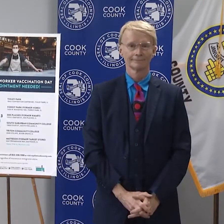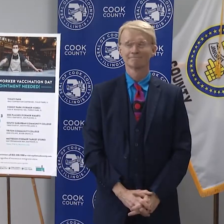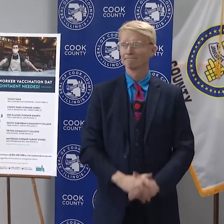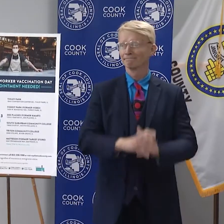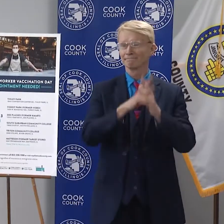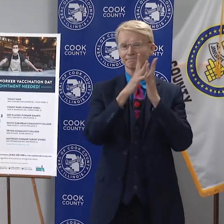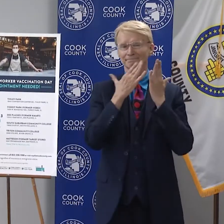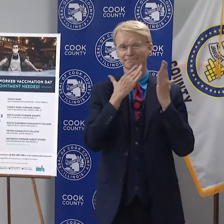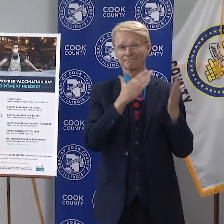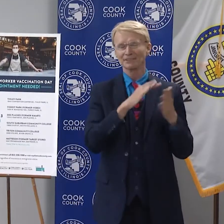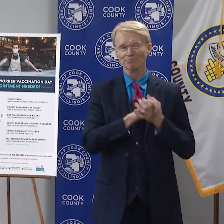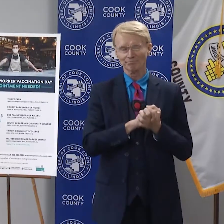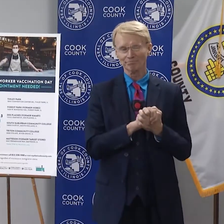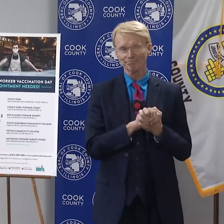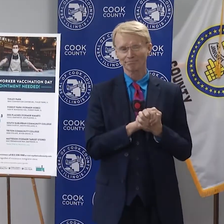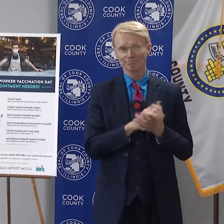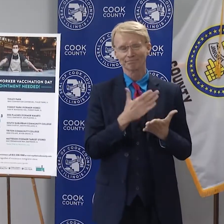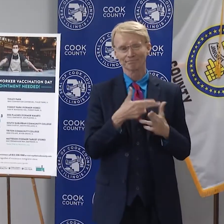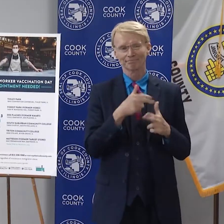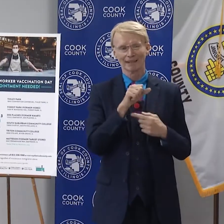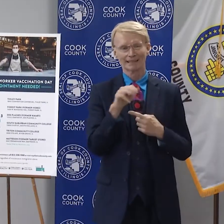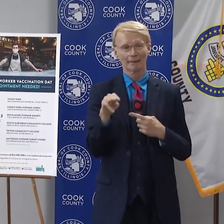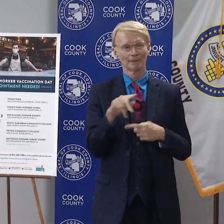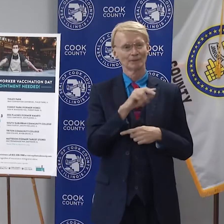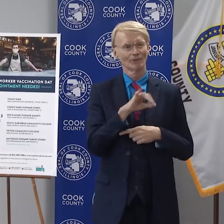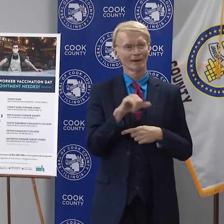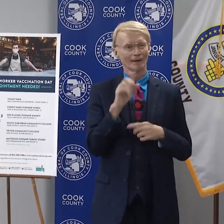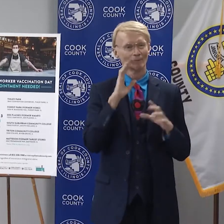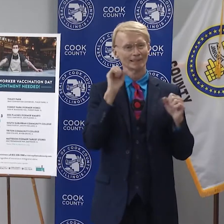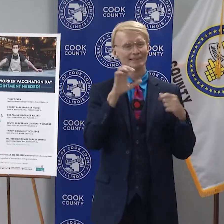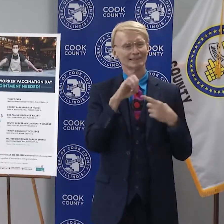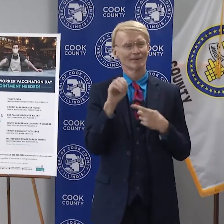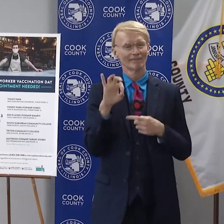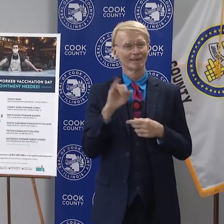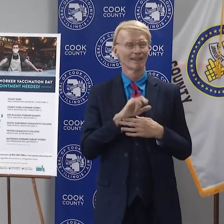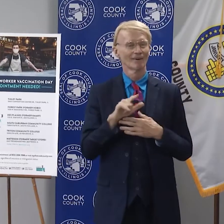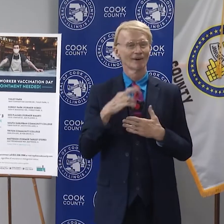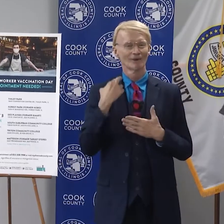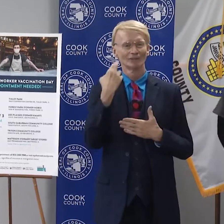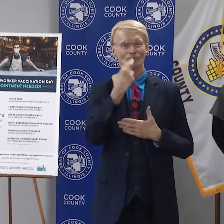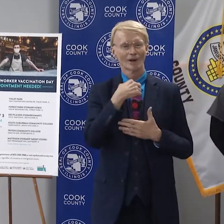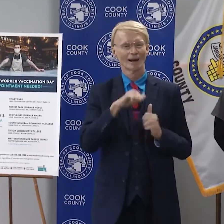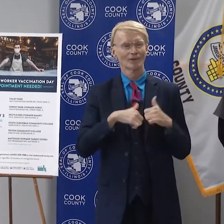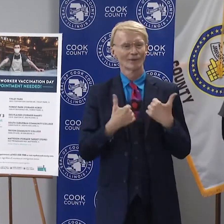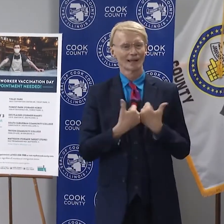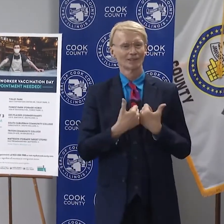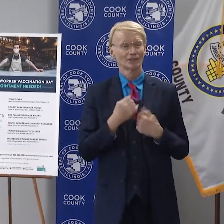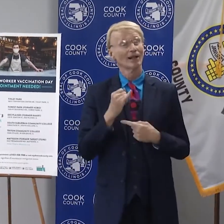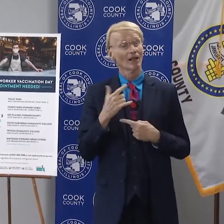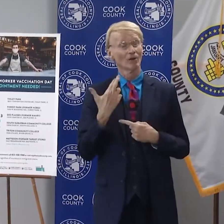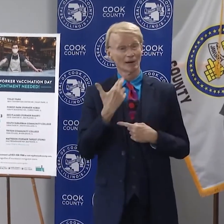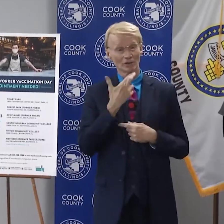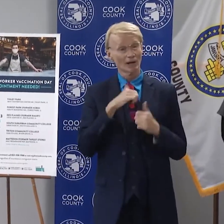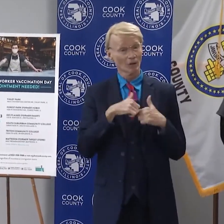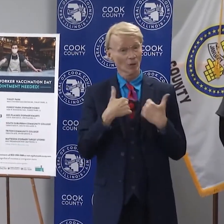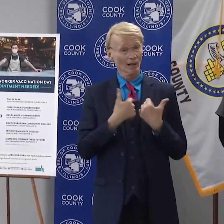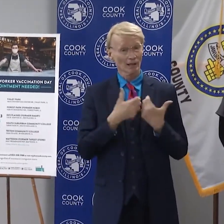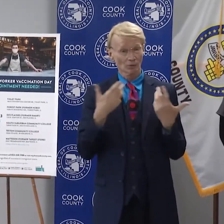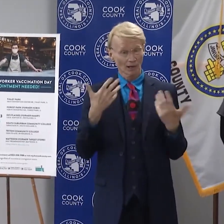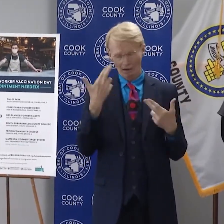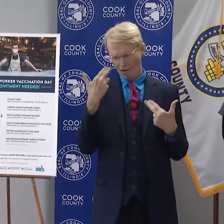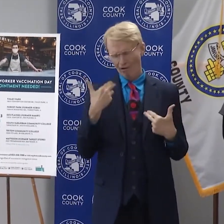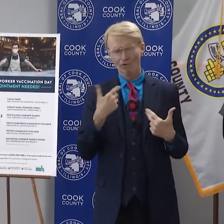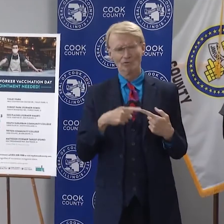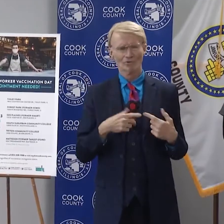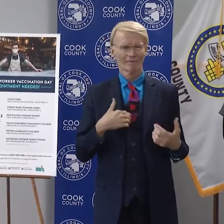Thank you. Excuse me. Again, my name is Sam Toia, President and CEO of the Illinois Restaurant Association. The Illinois Restaurant Association is honored